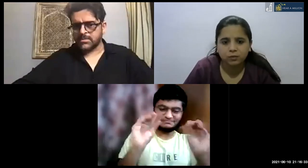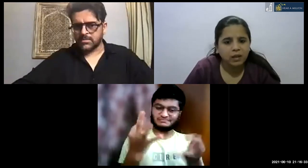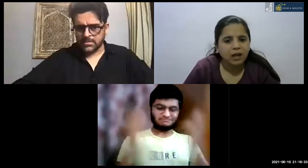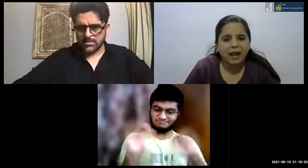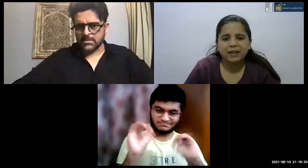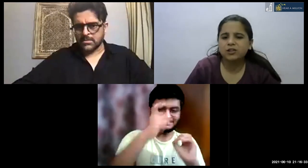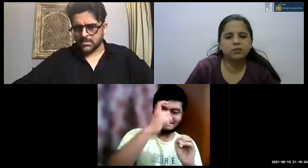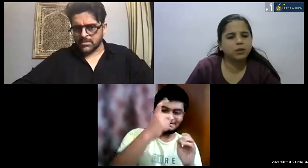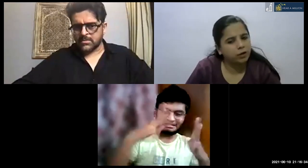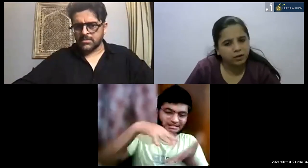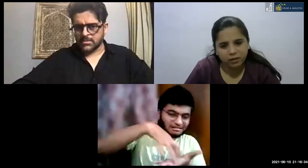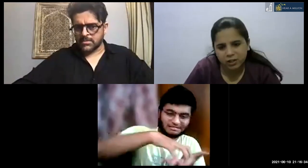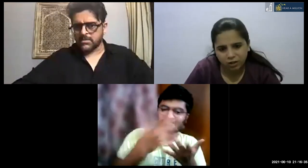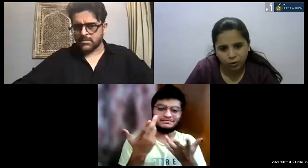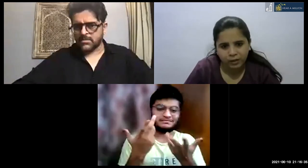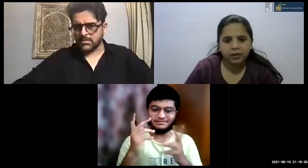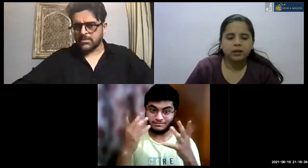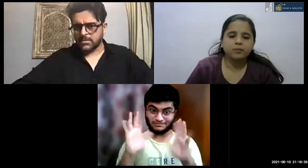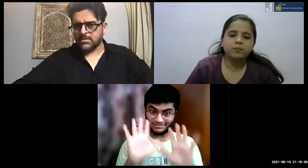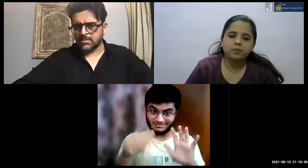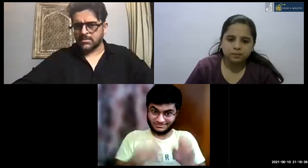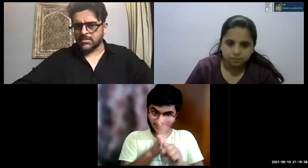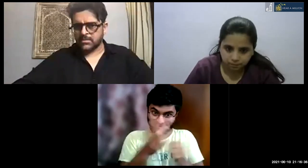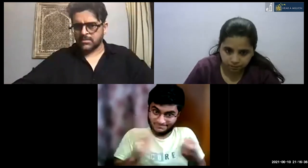also, and teachers were not teaching good.